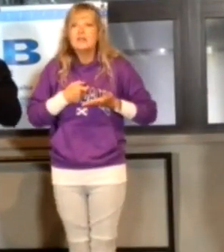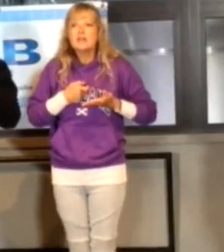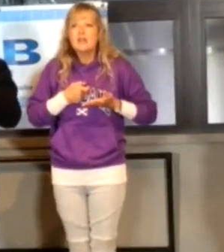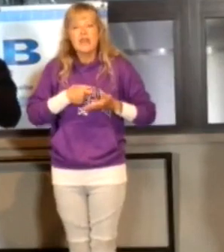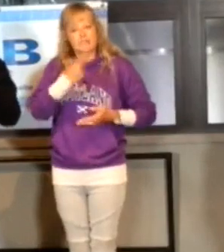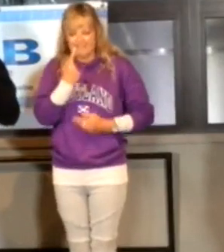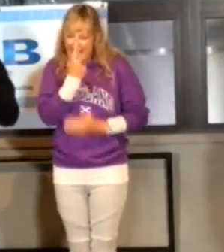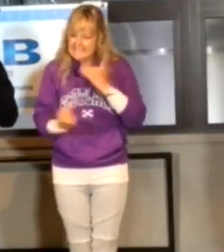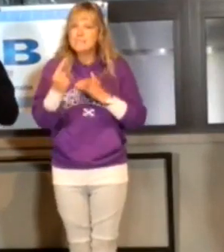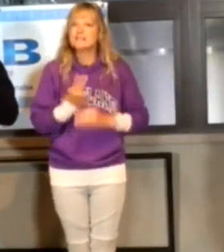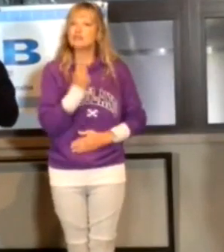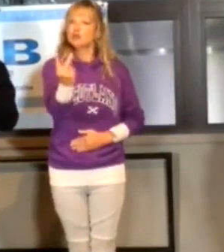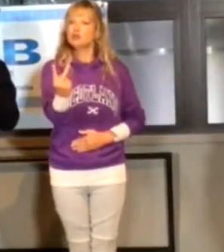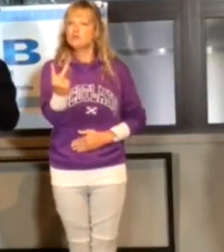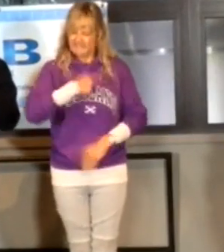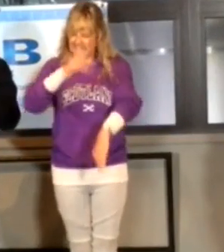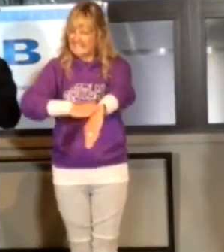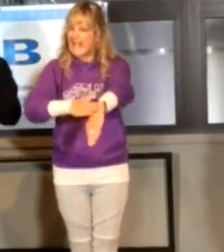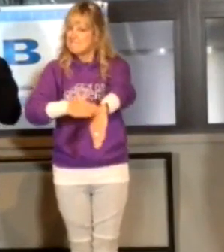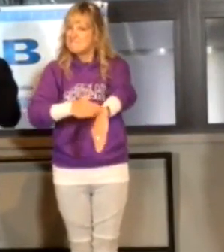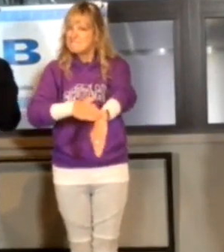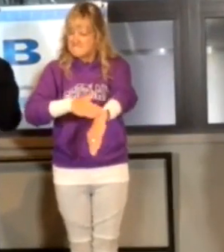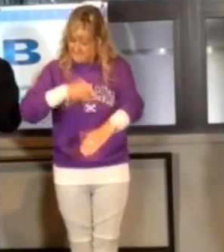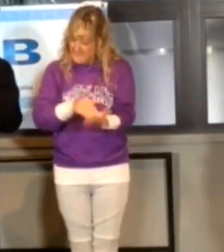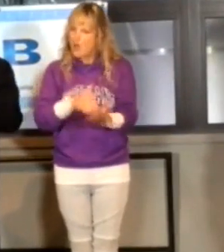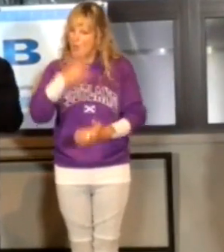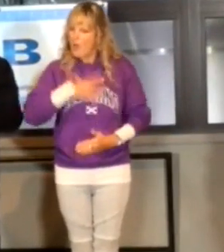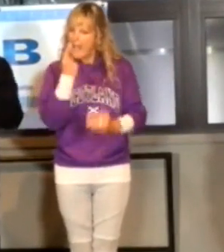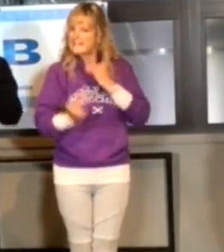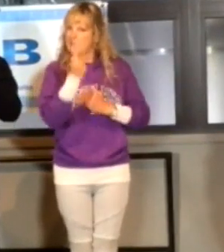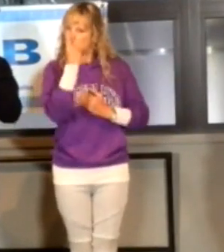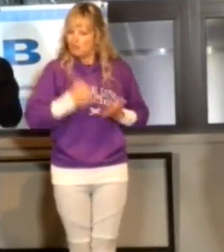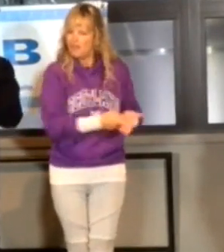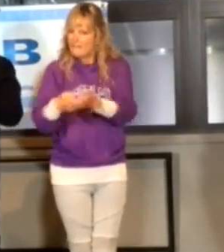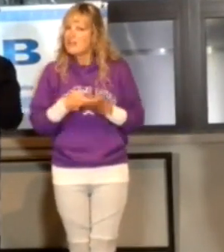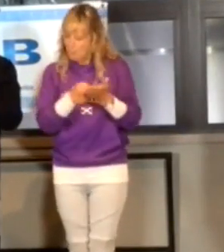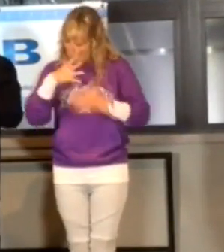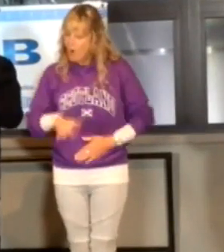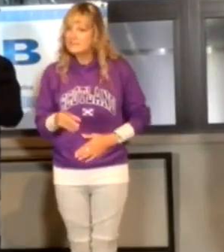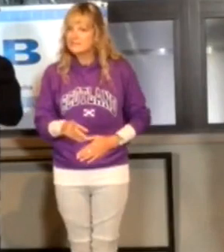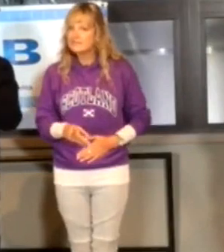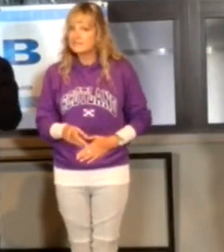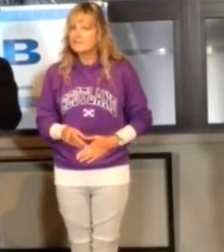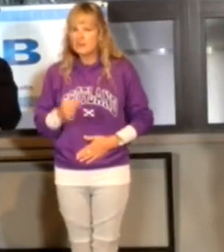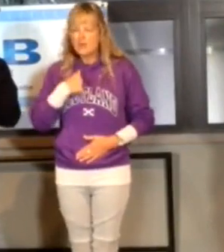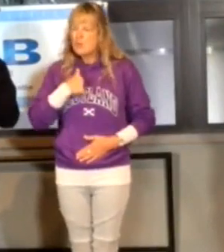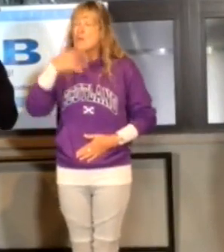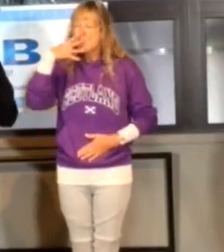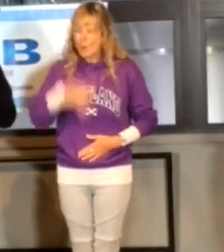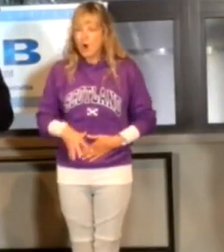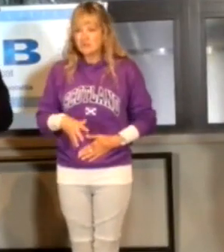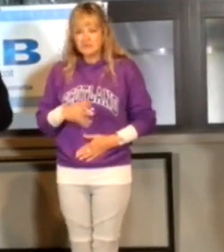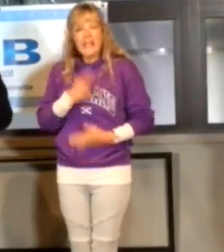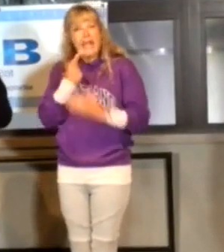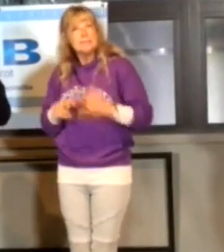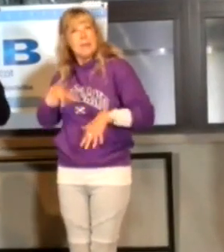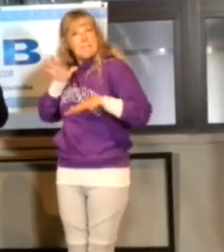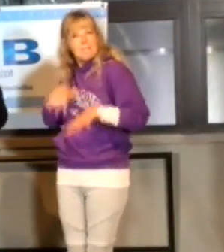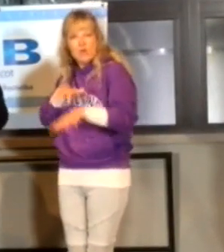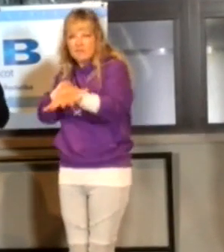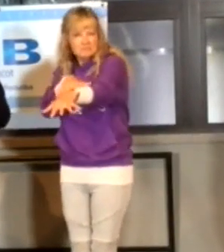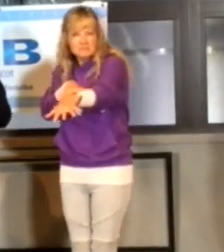ND2, and this is about time. This is about time that we do not delay the independence movement anymore. We